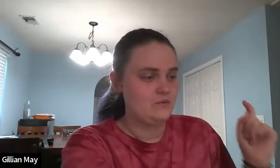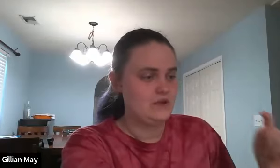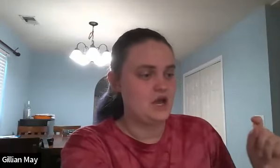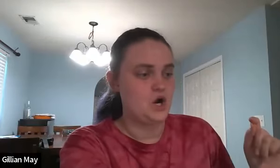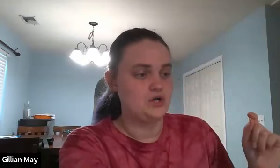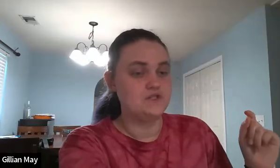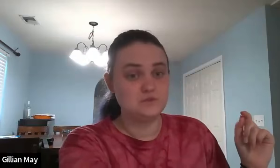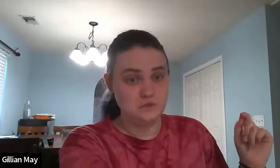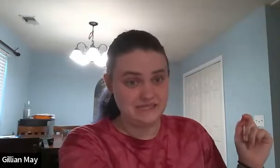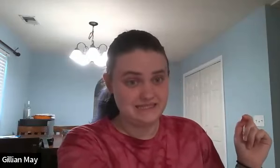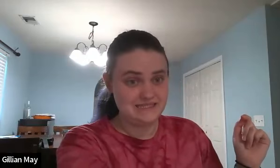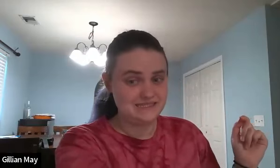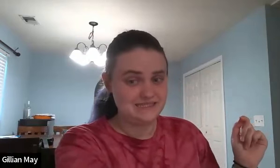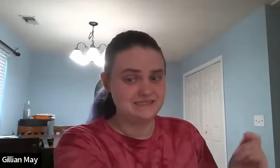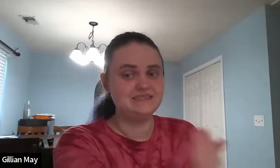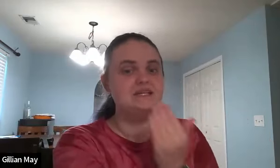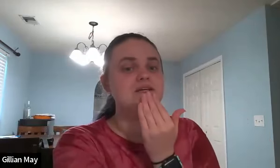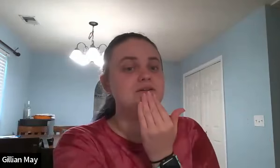We had our sweet.